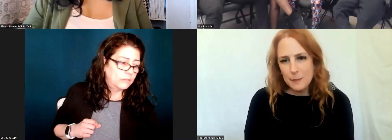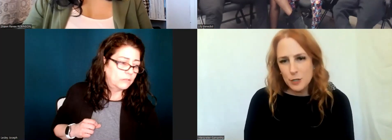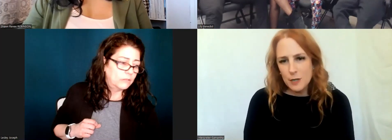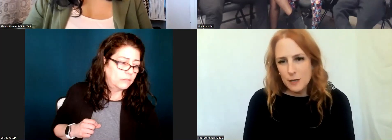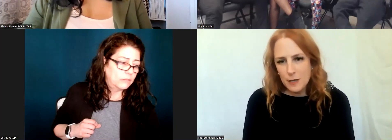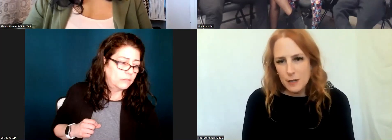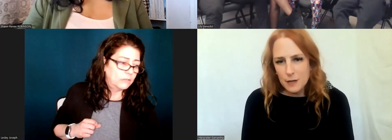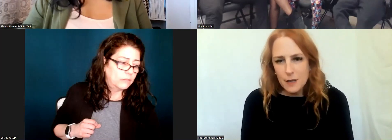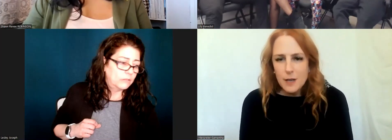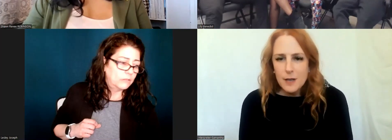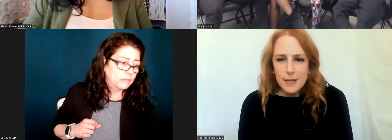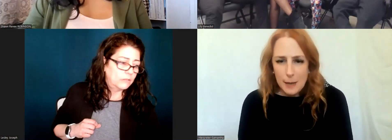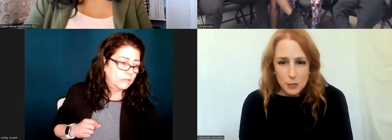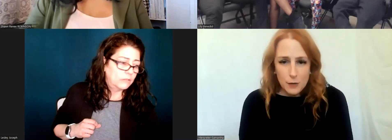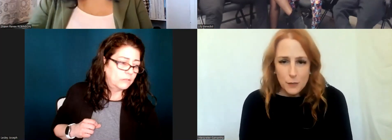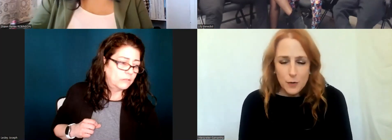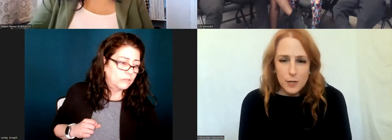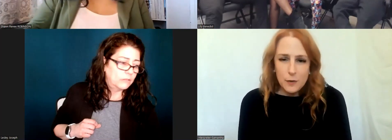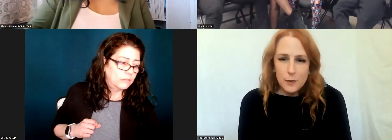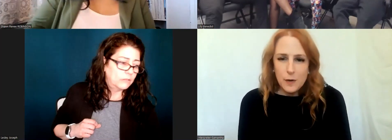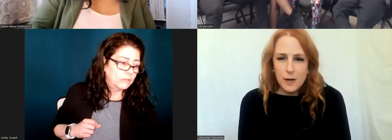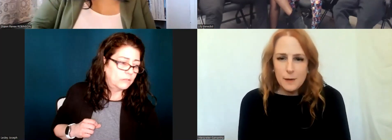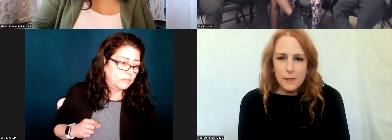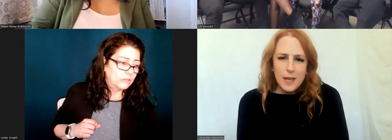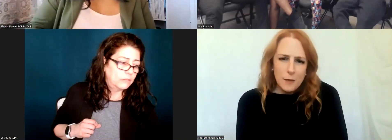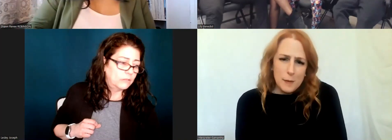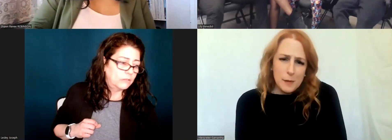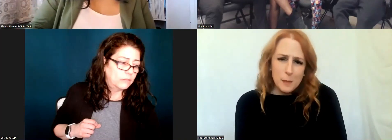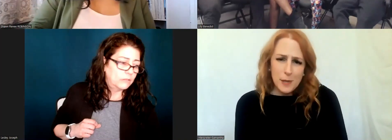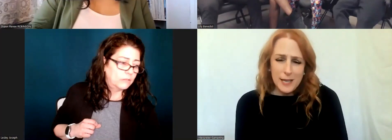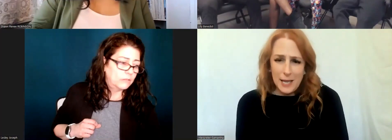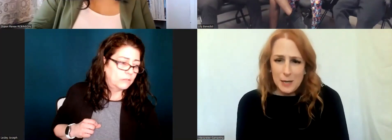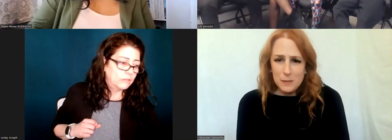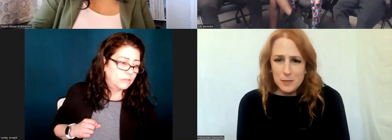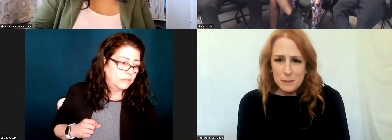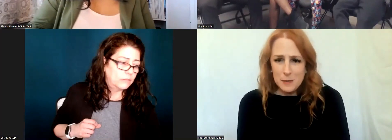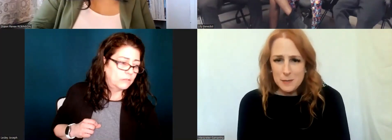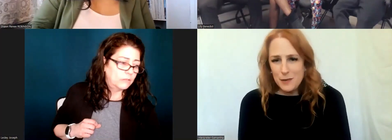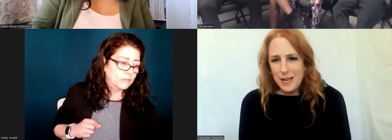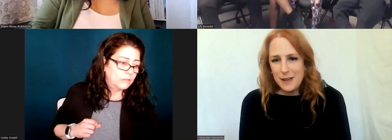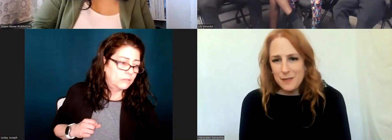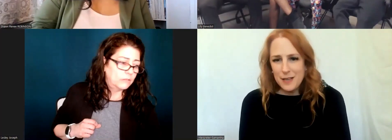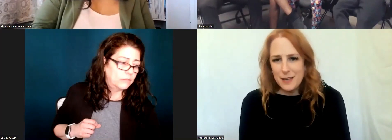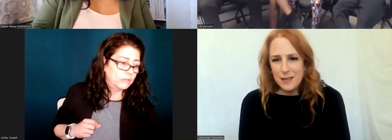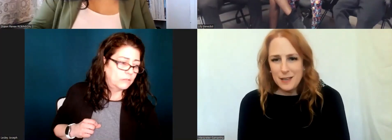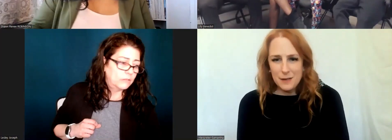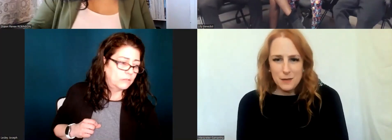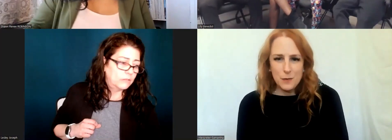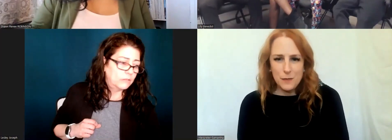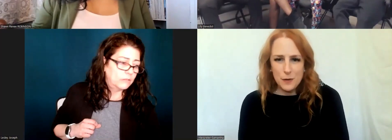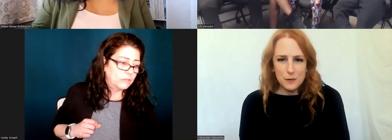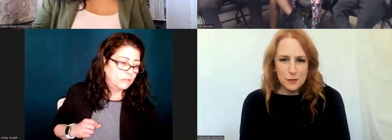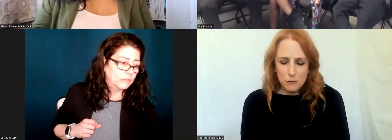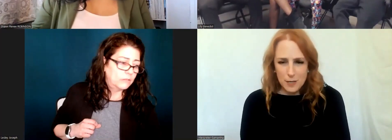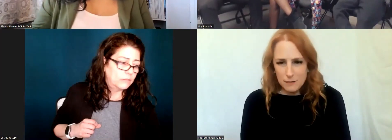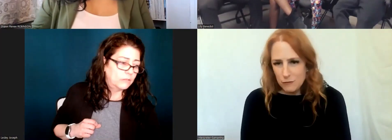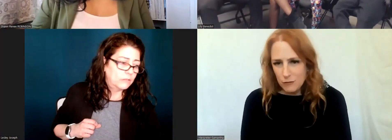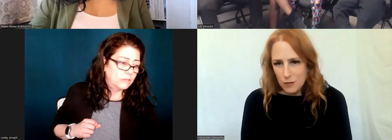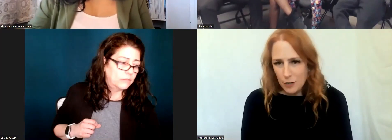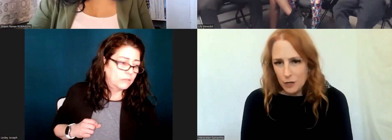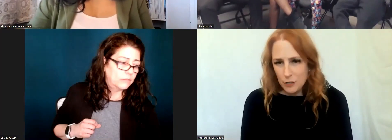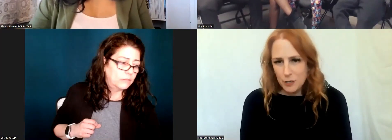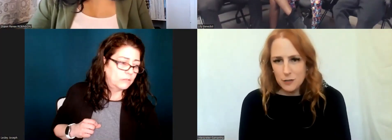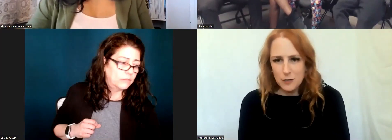it will caption it for you. If people are playing games, sometimes, you know, I have like, you know, if there are